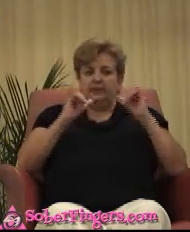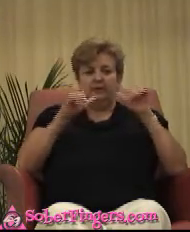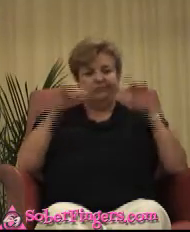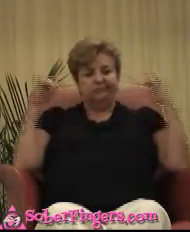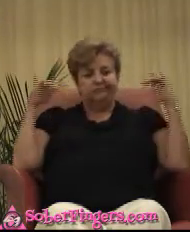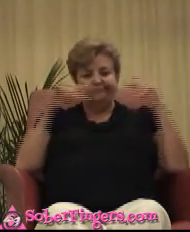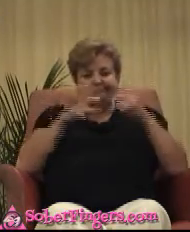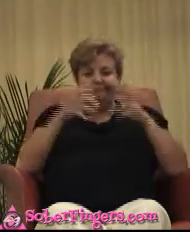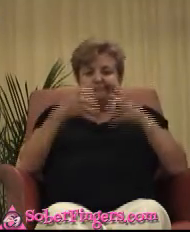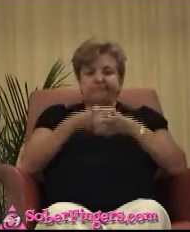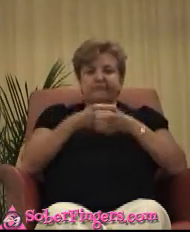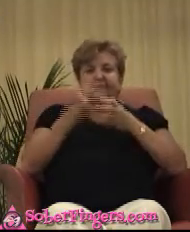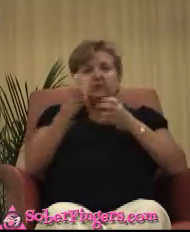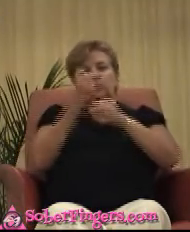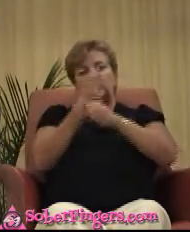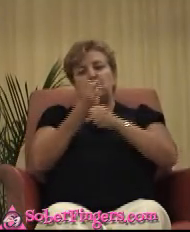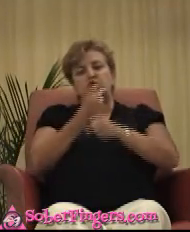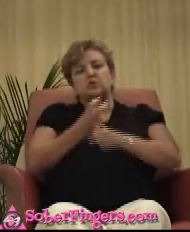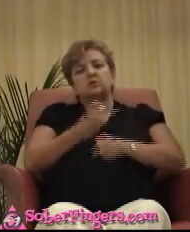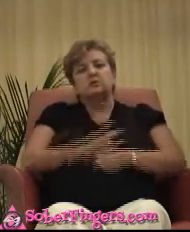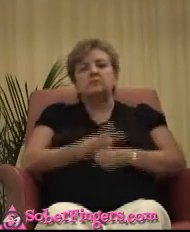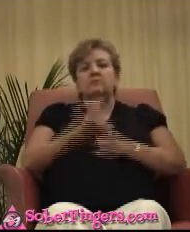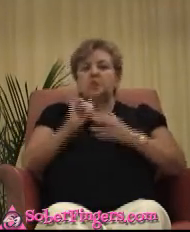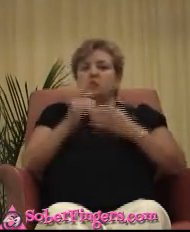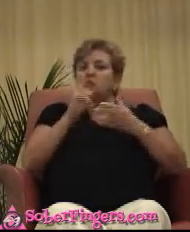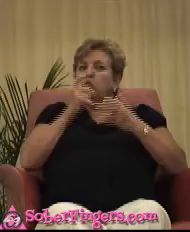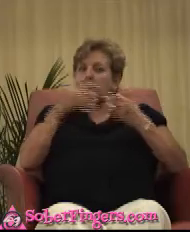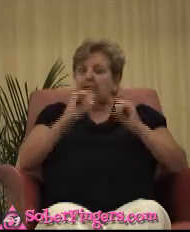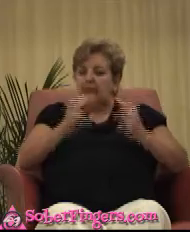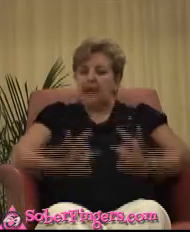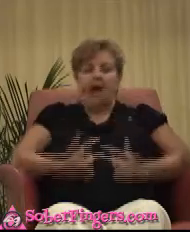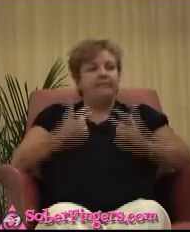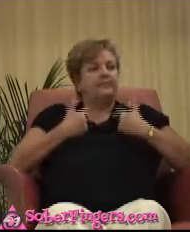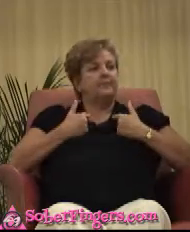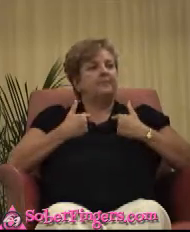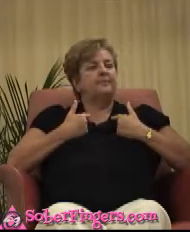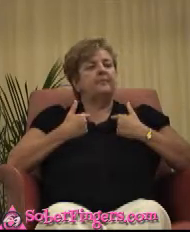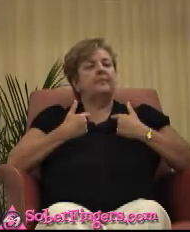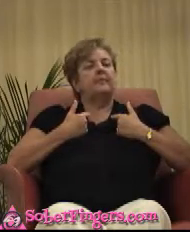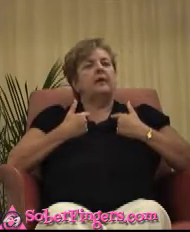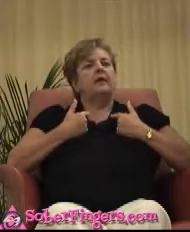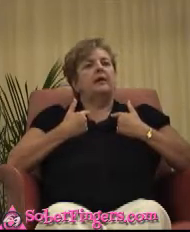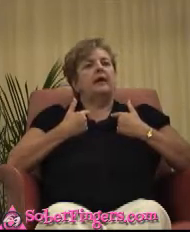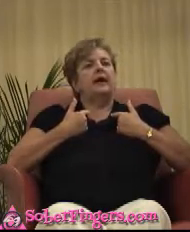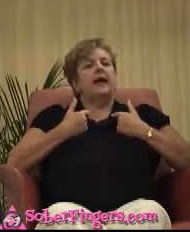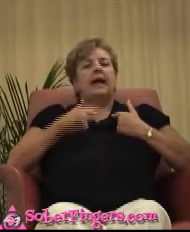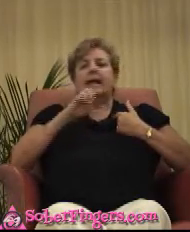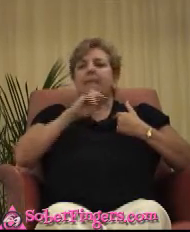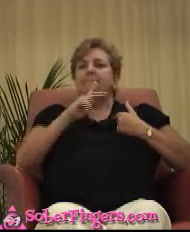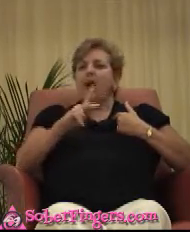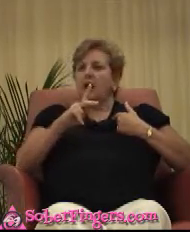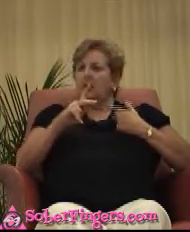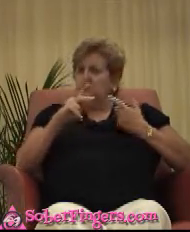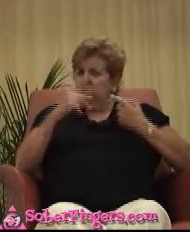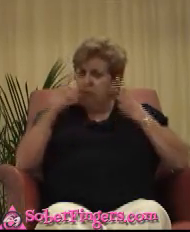left. And I had a terrific career there. I came back, had a lot of accomplishments, things that I was really proud